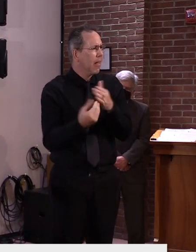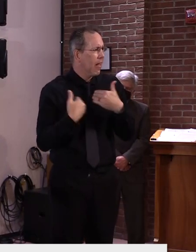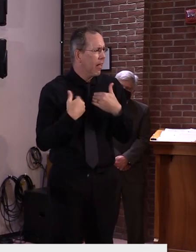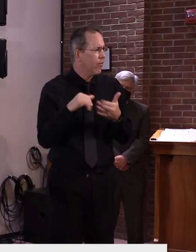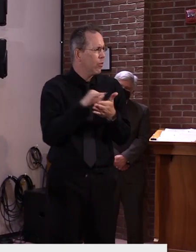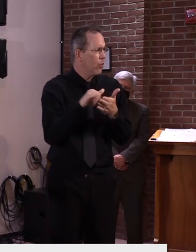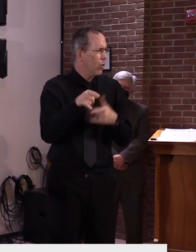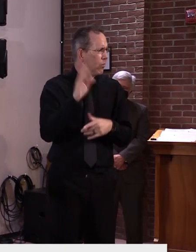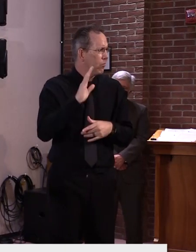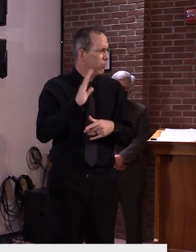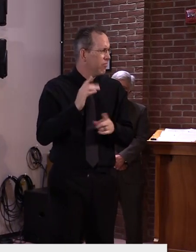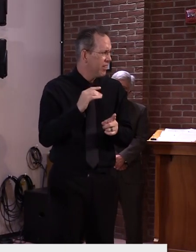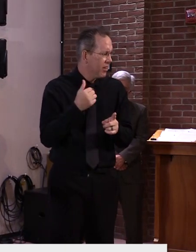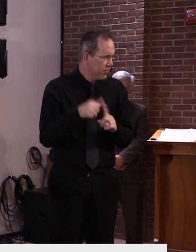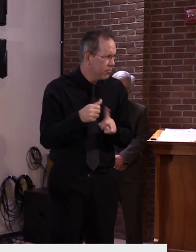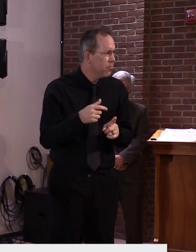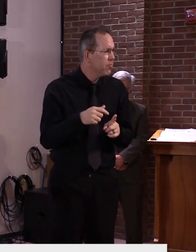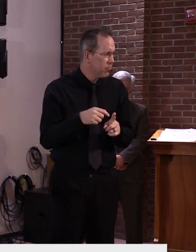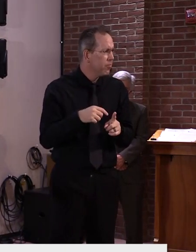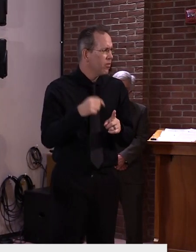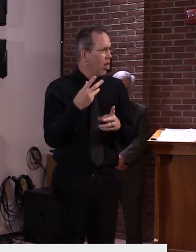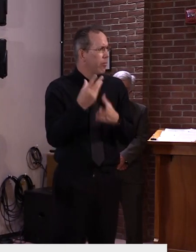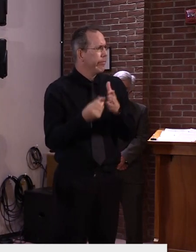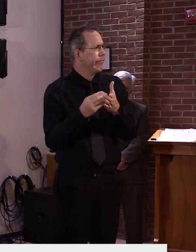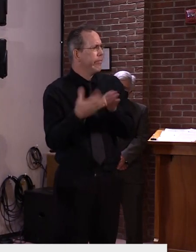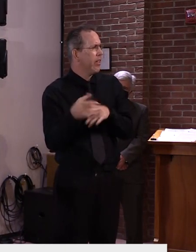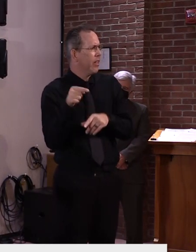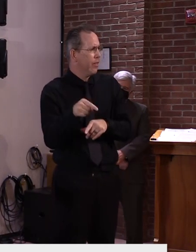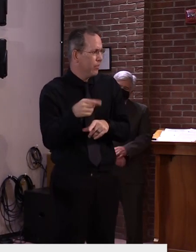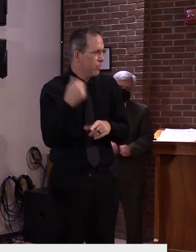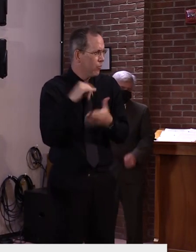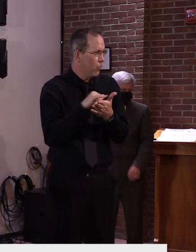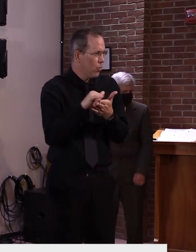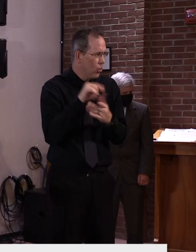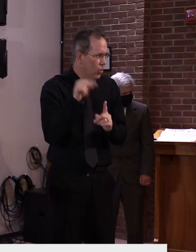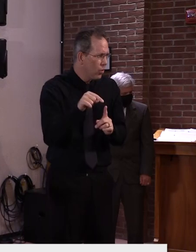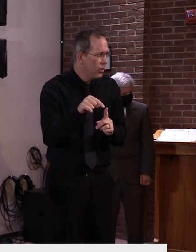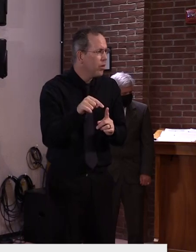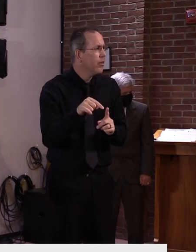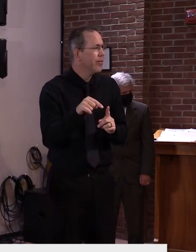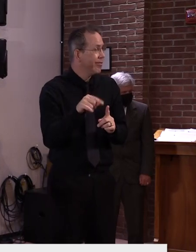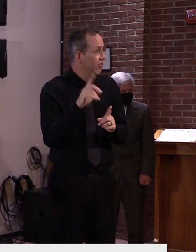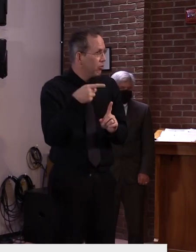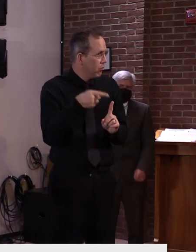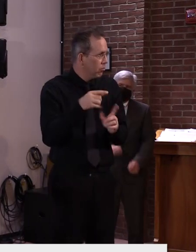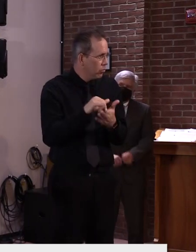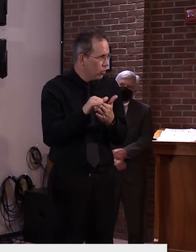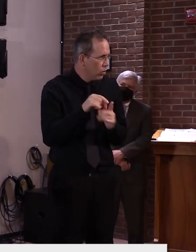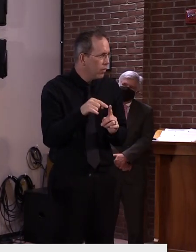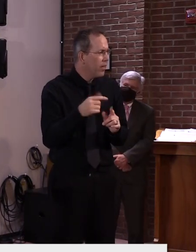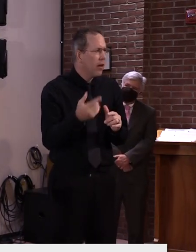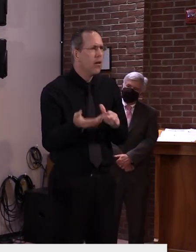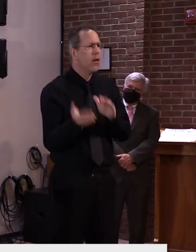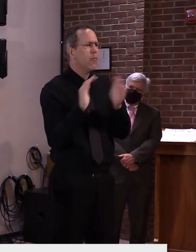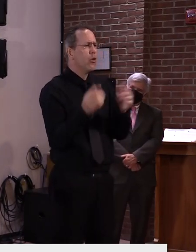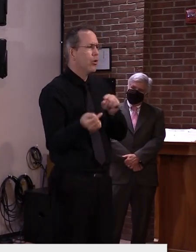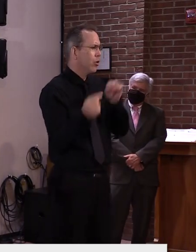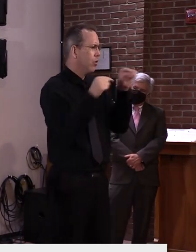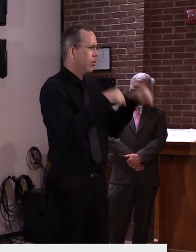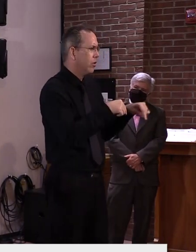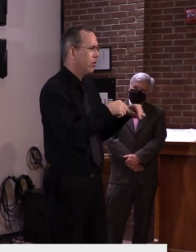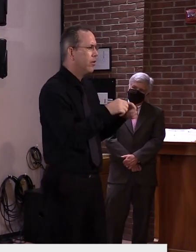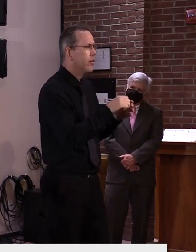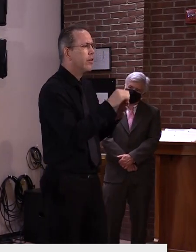34,000 people who died of the coronavirus in New York alone. And then you compare it to states